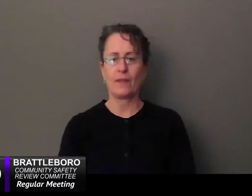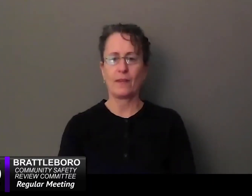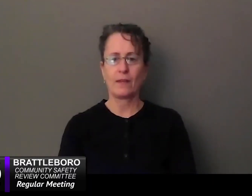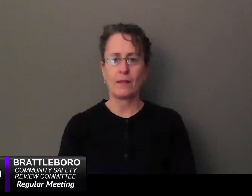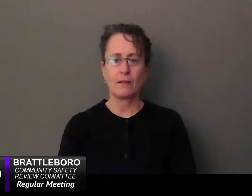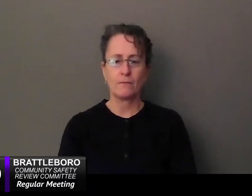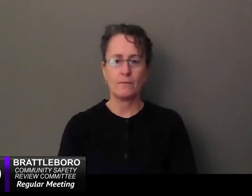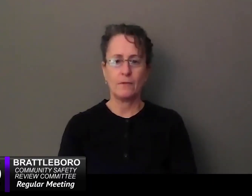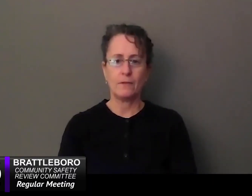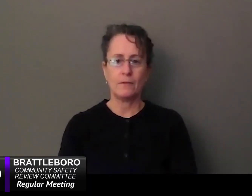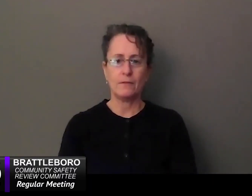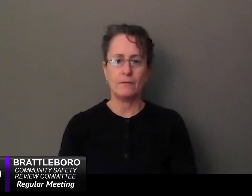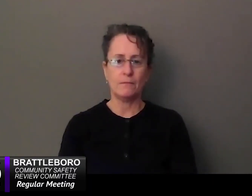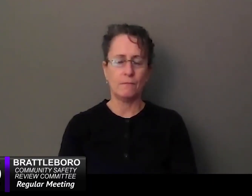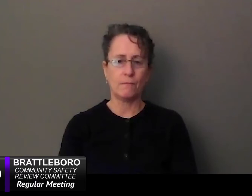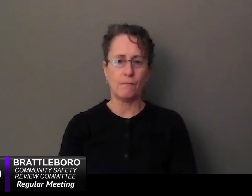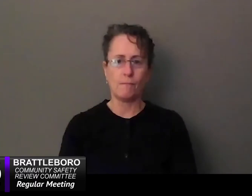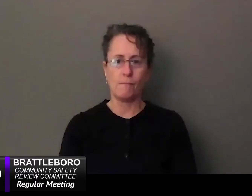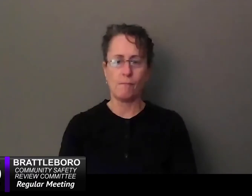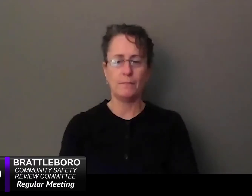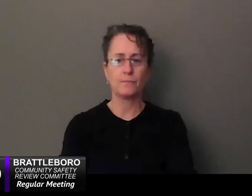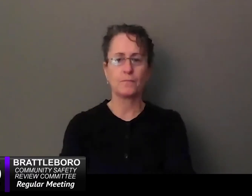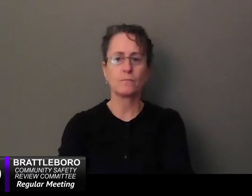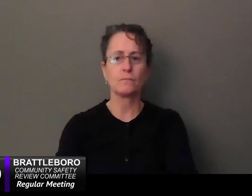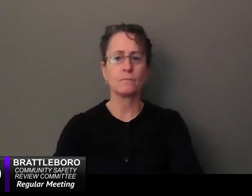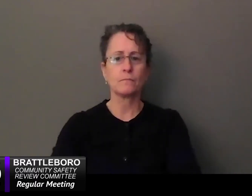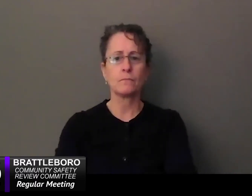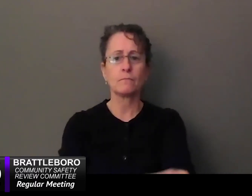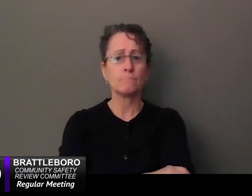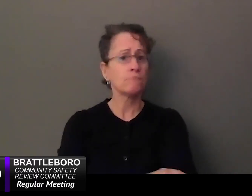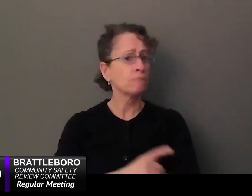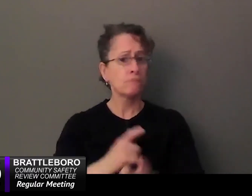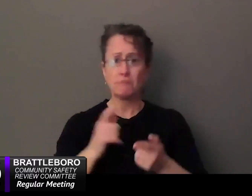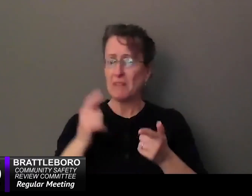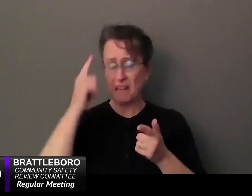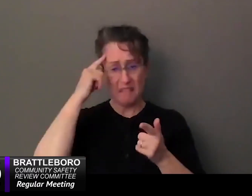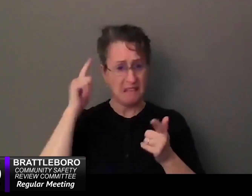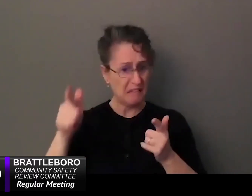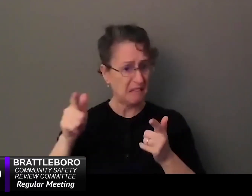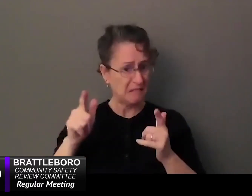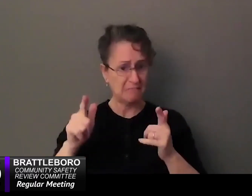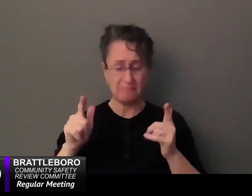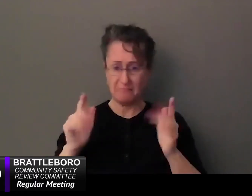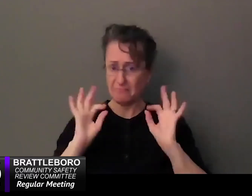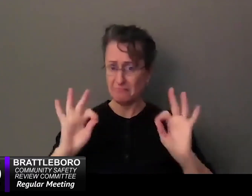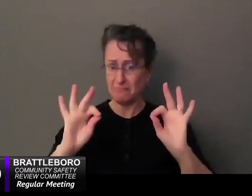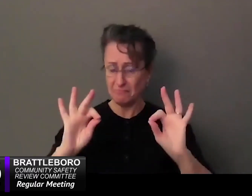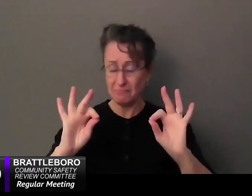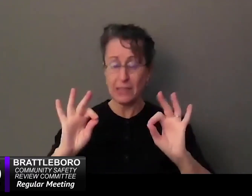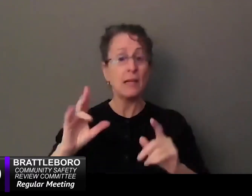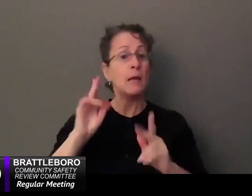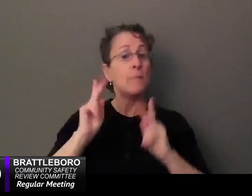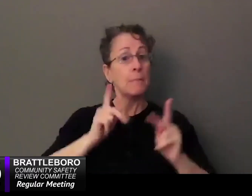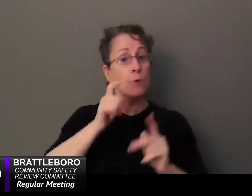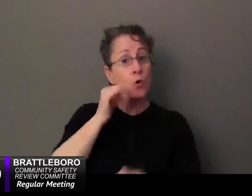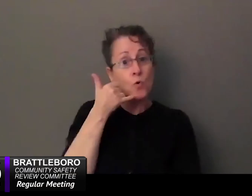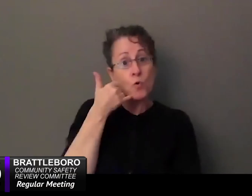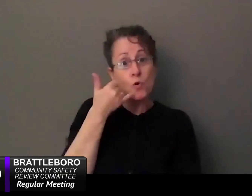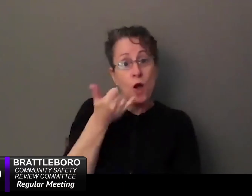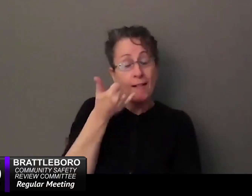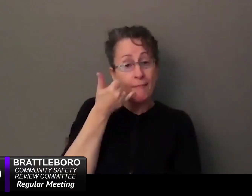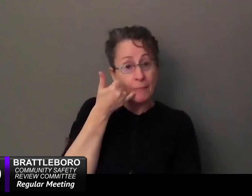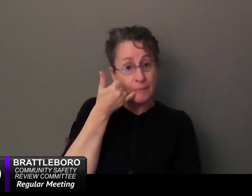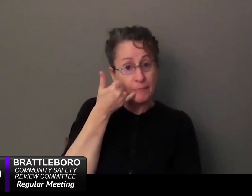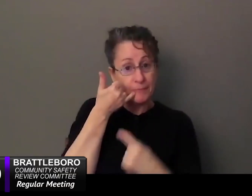don't think that you did. If folks are joining on the phone, and we'll say this,